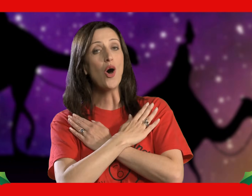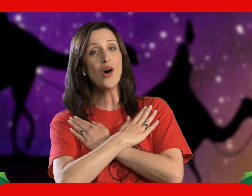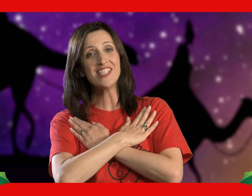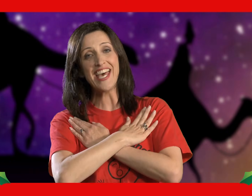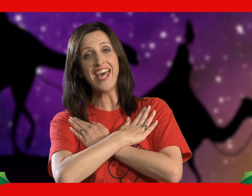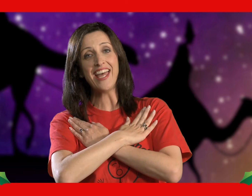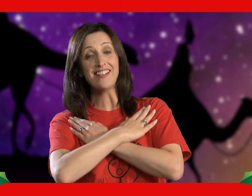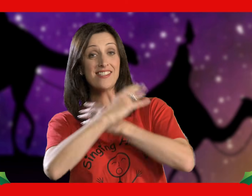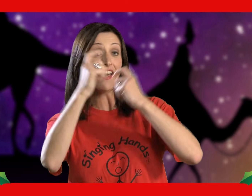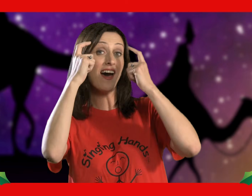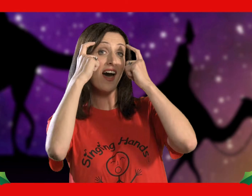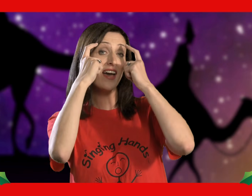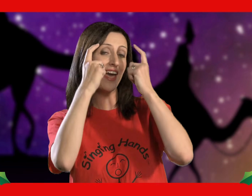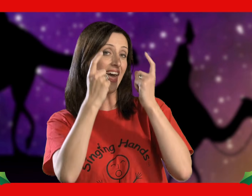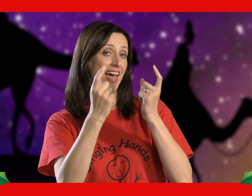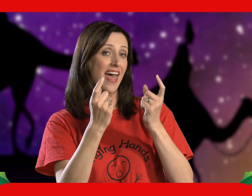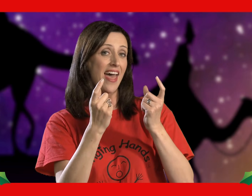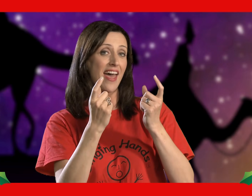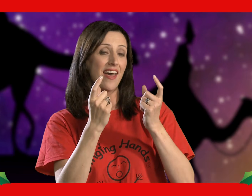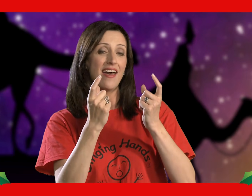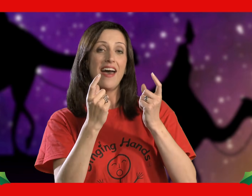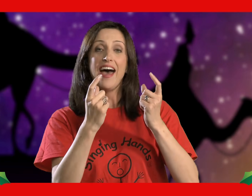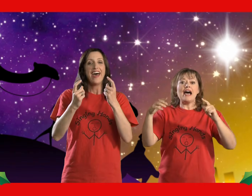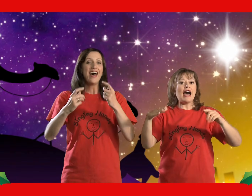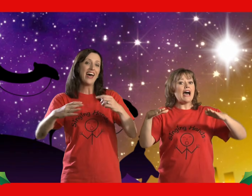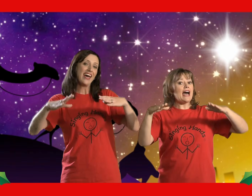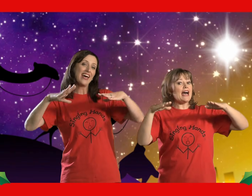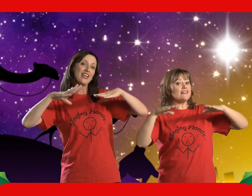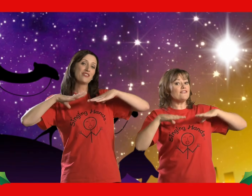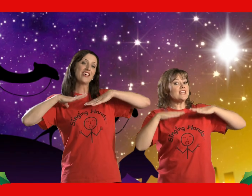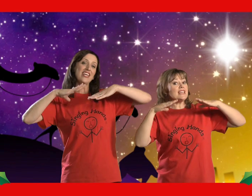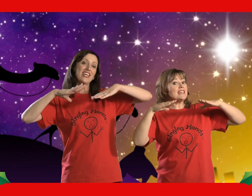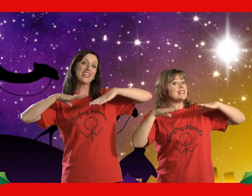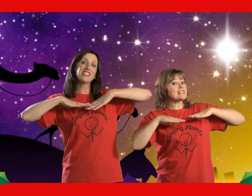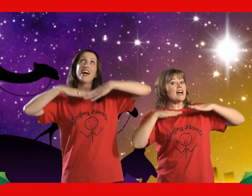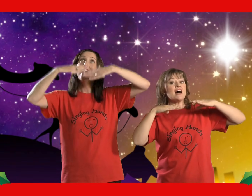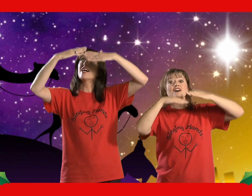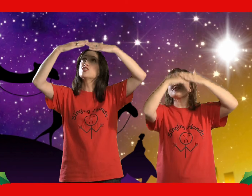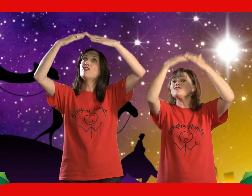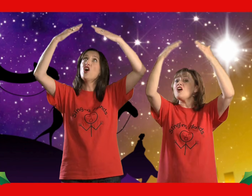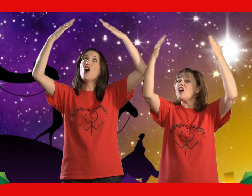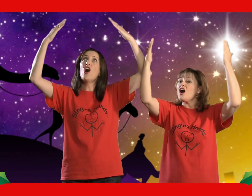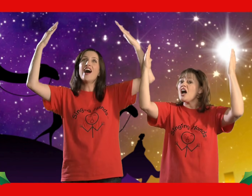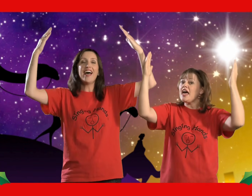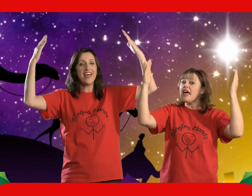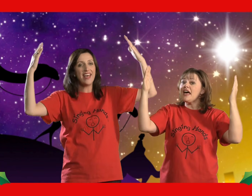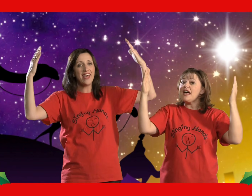your tender care and fit us for